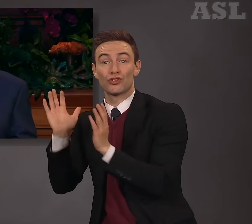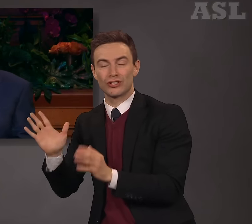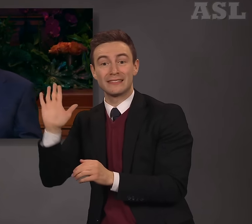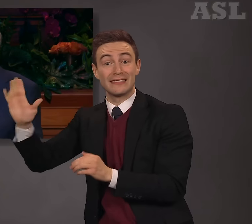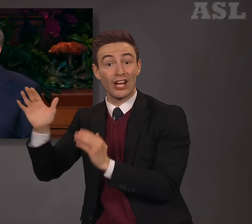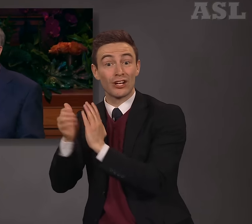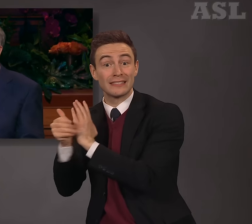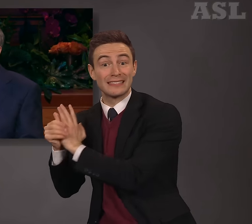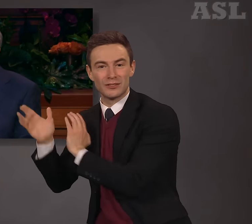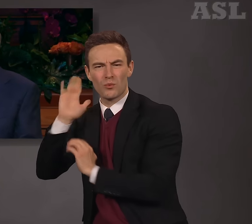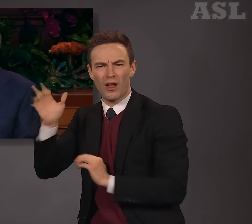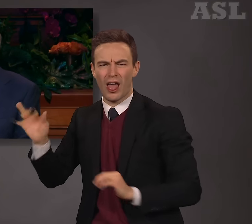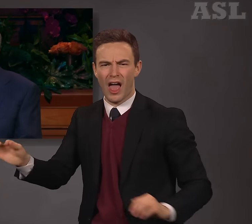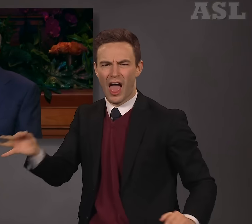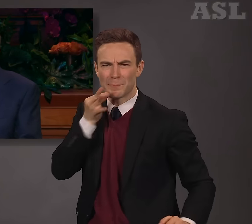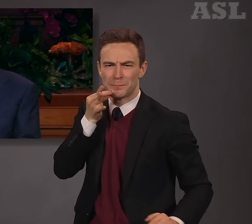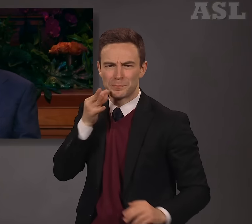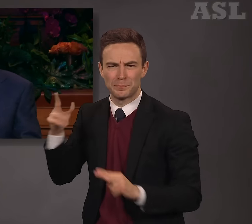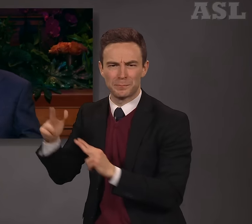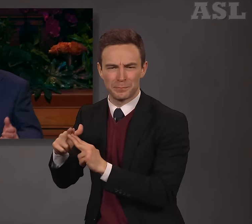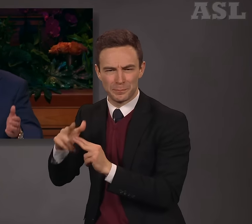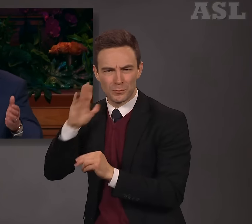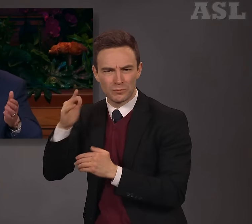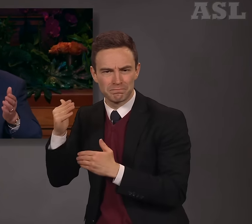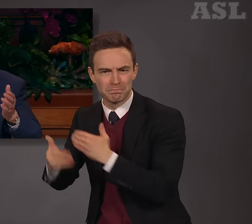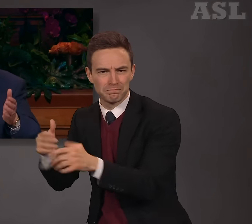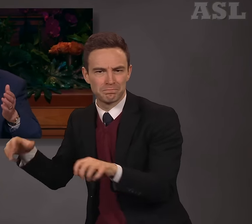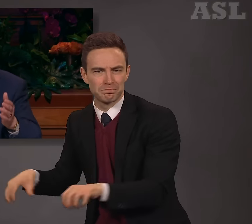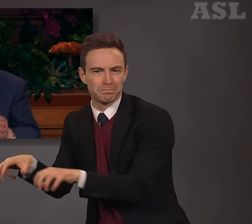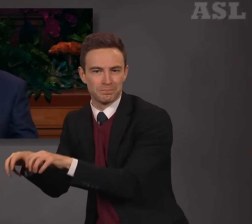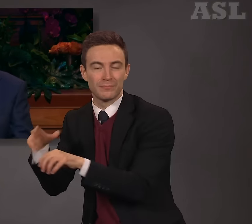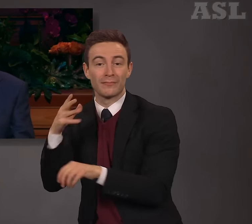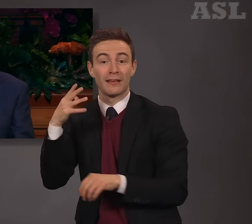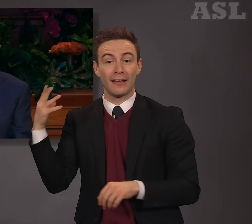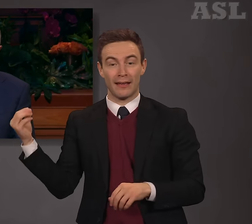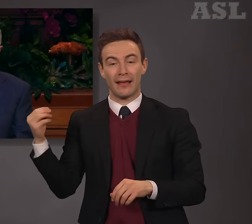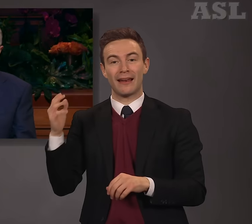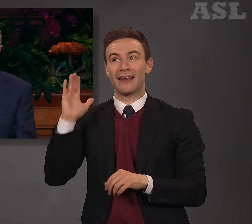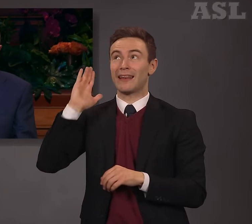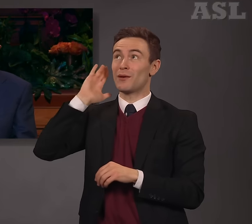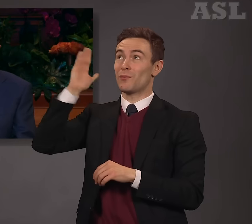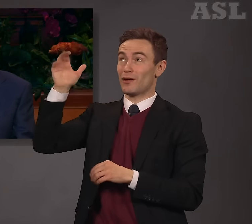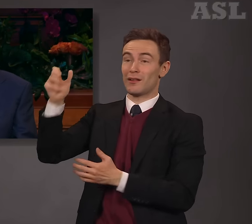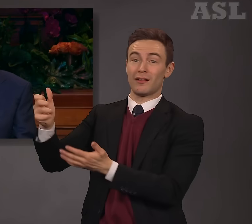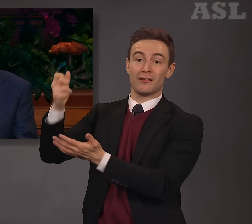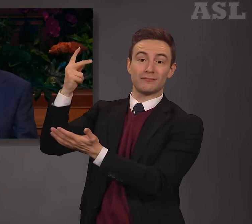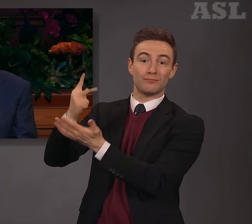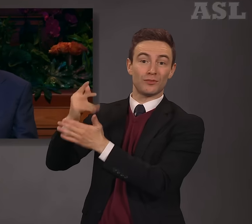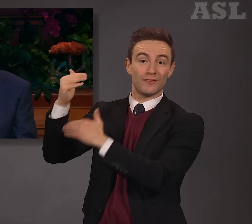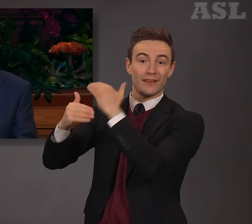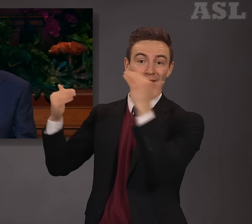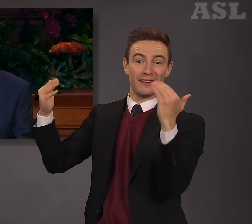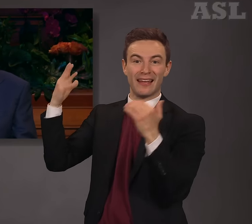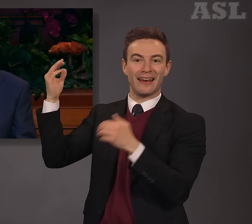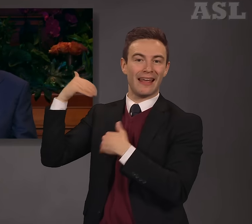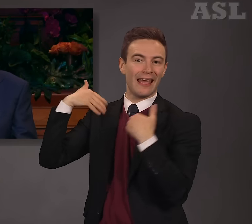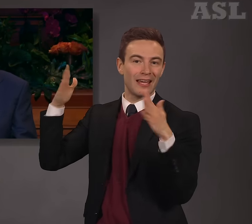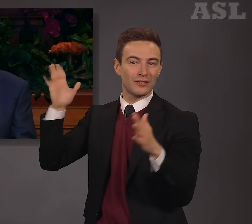and that the sacred dedications will bring the approval of heaven and the visit of angels.